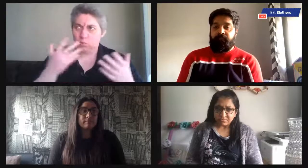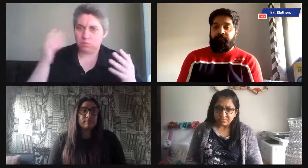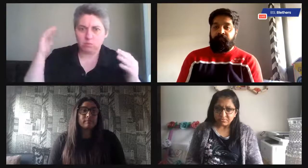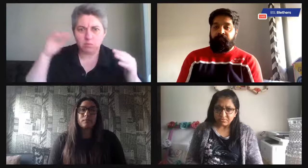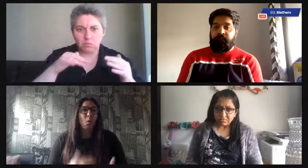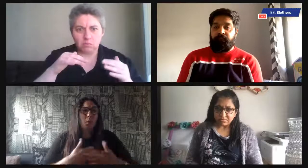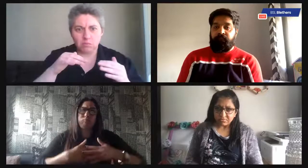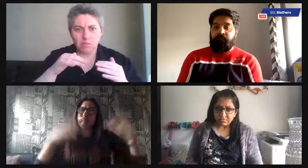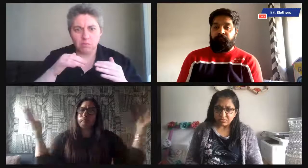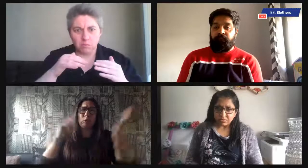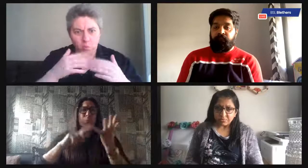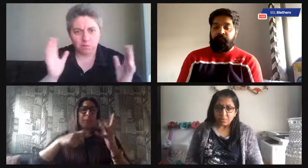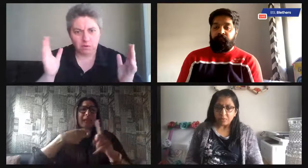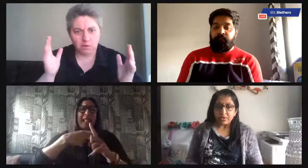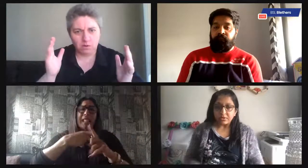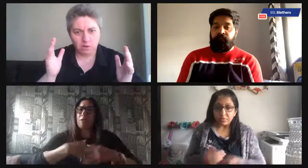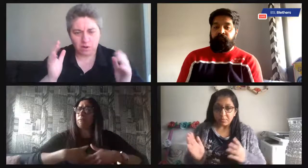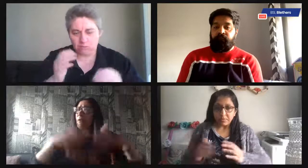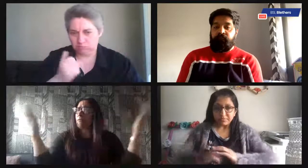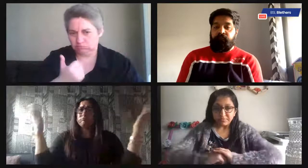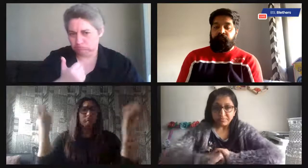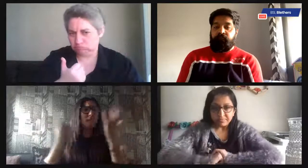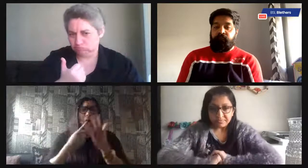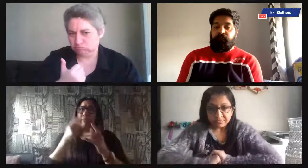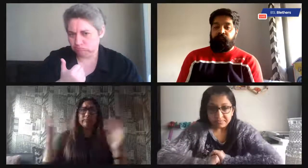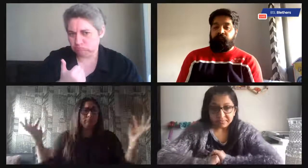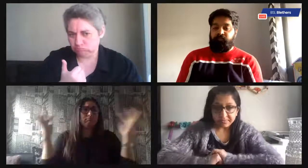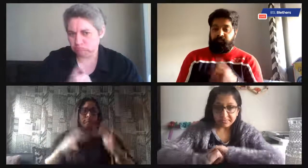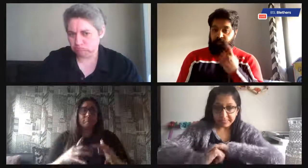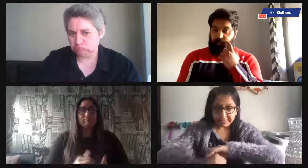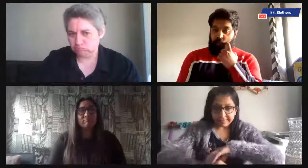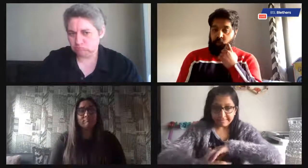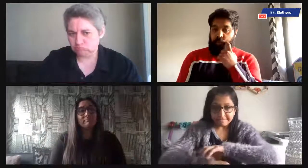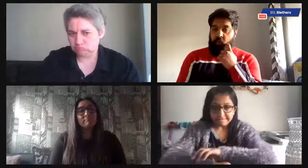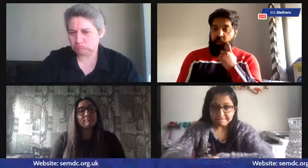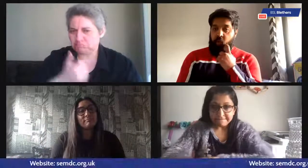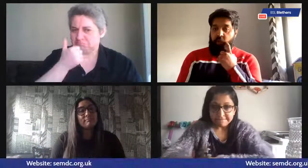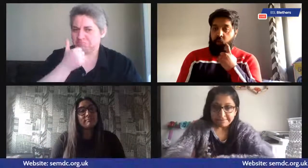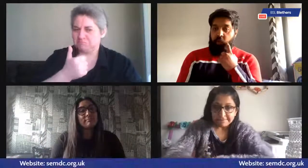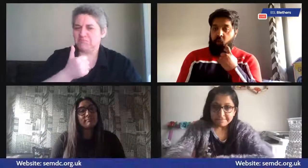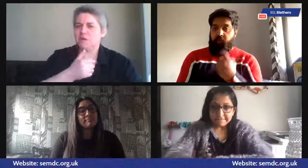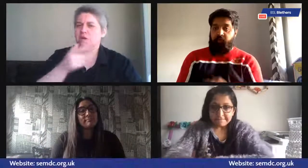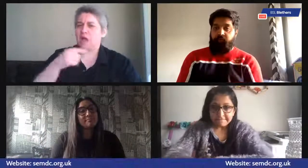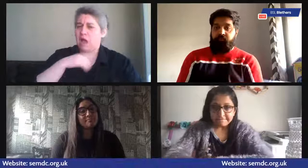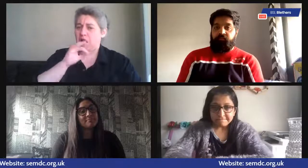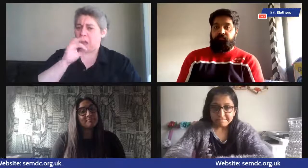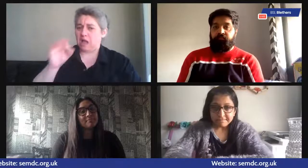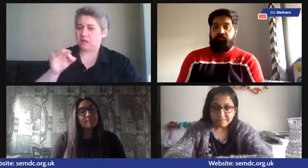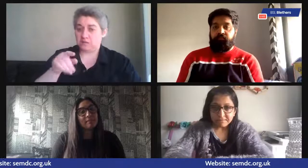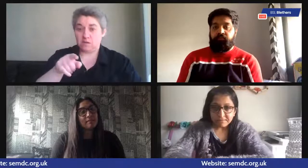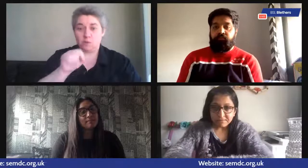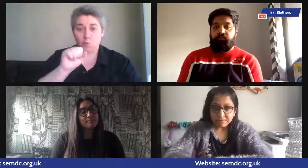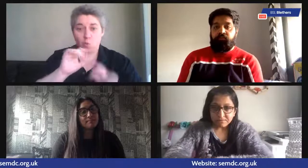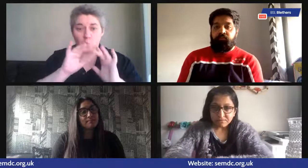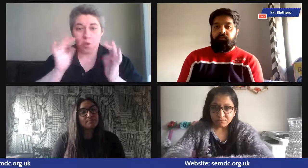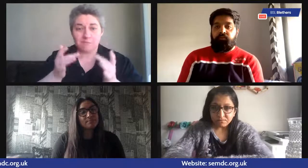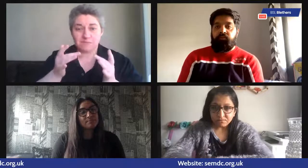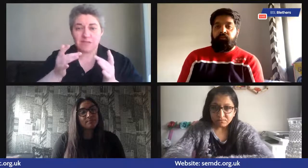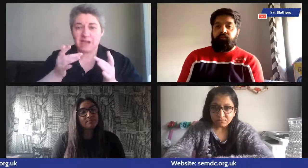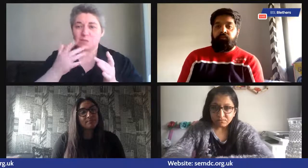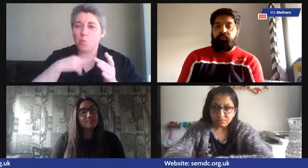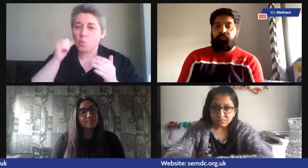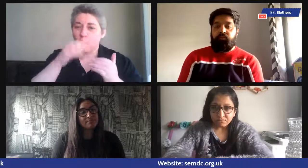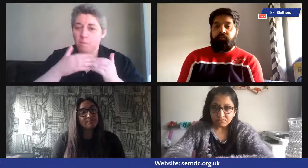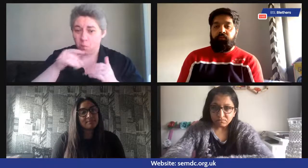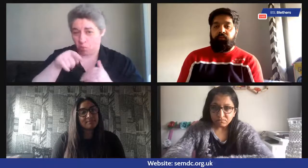I mean, your club is open for all people and it's open for everybody in the UK. Absolutely. Yes.